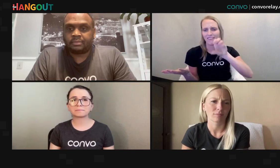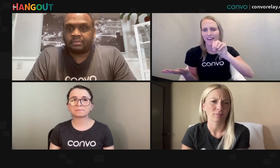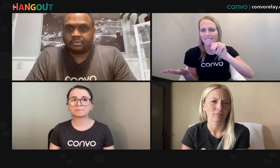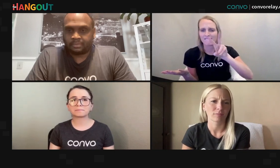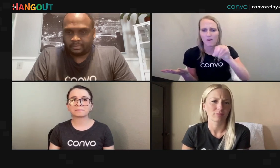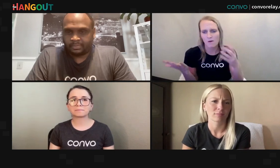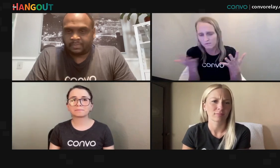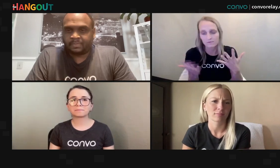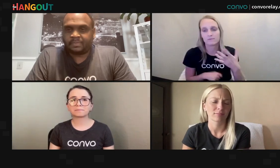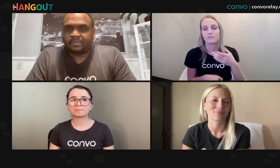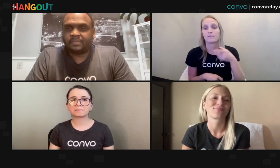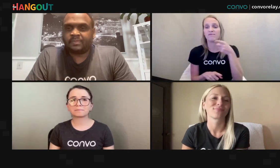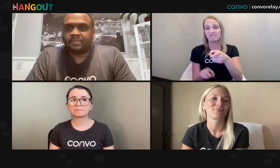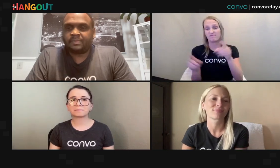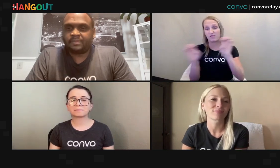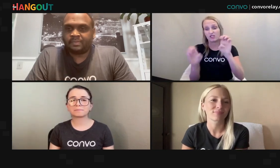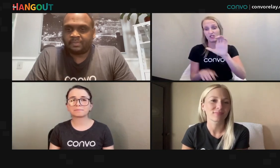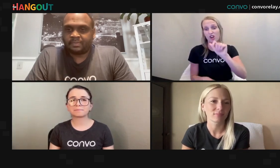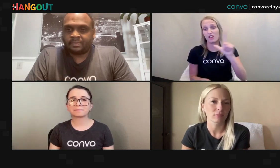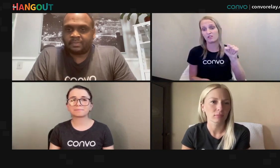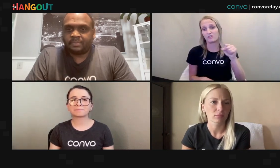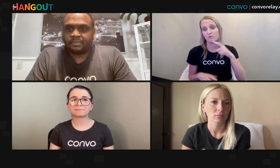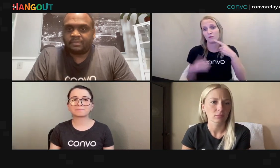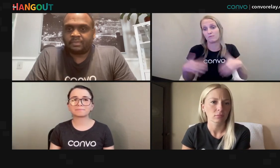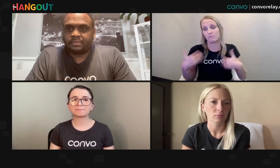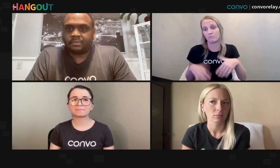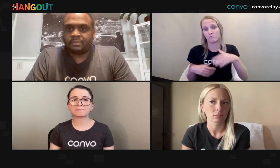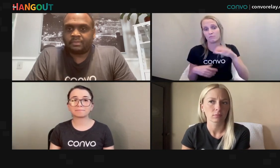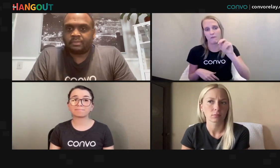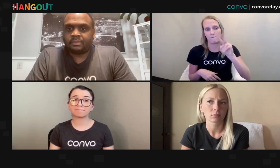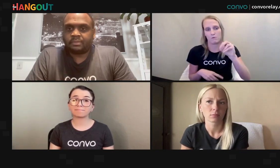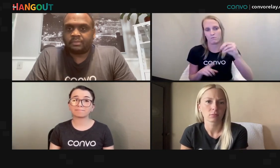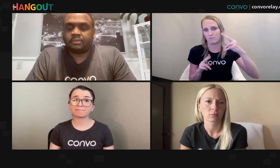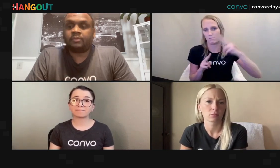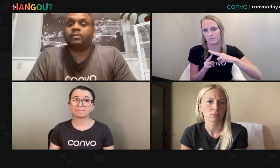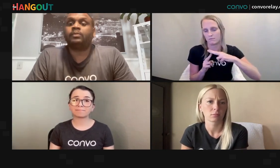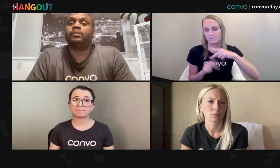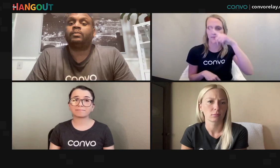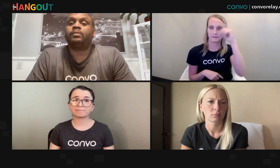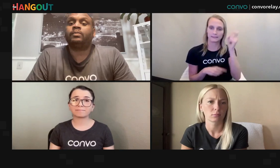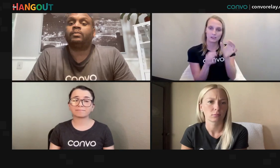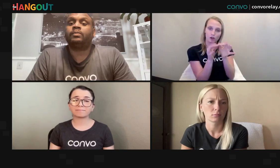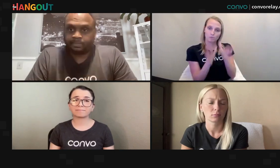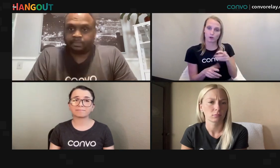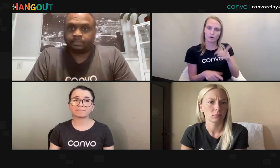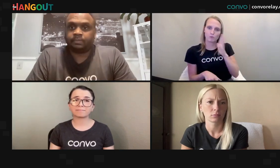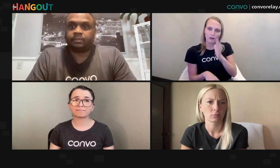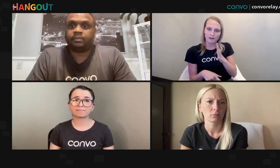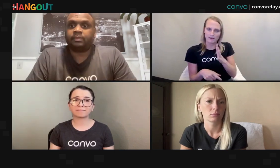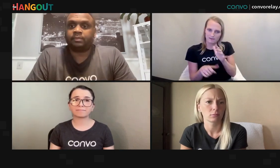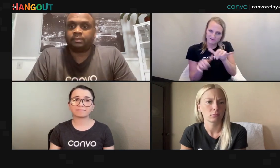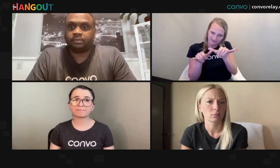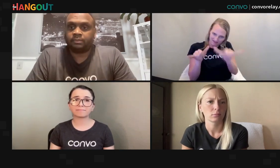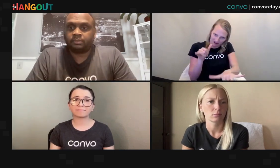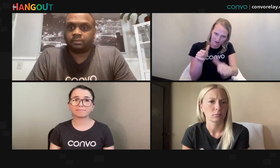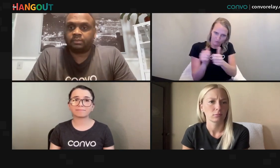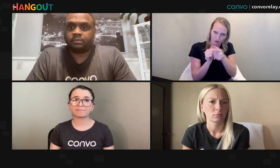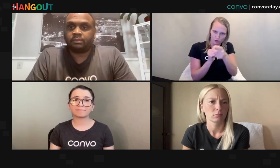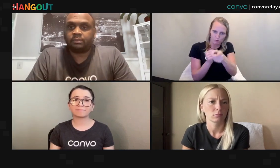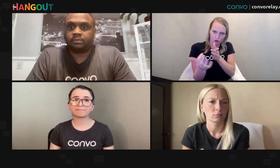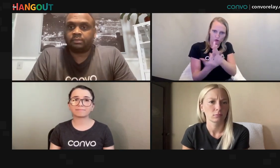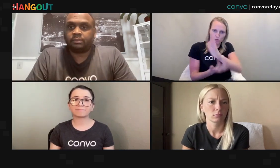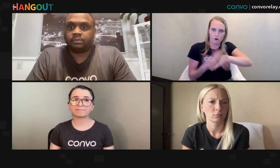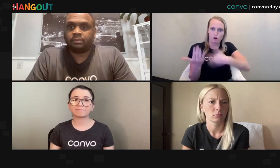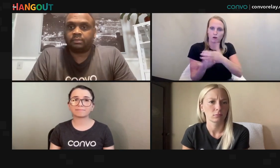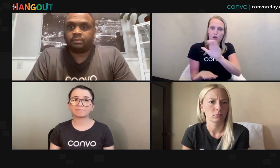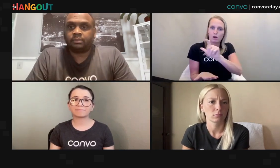back to the first question that you asked, why do I love Convo? Emergency calls. Convo is just the best at emergency calls